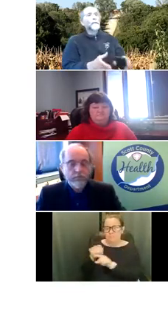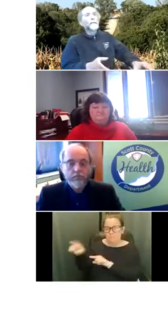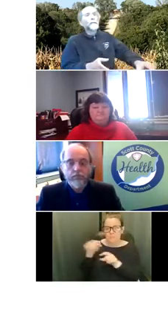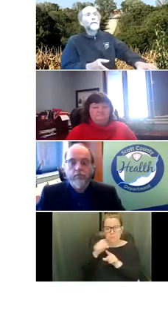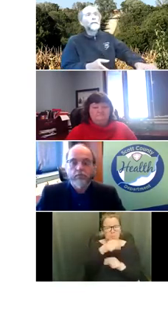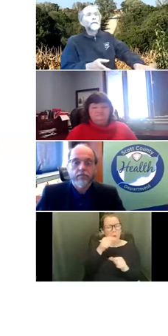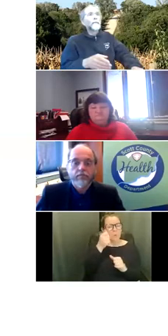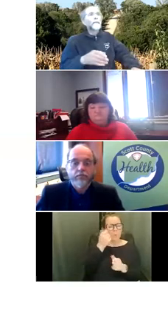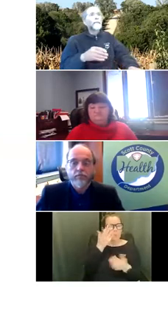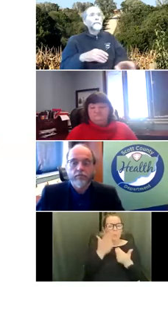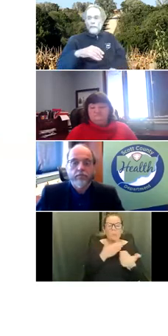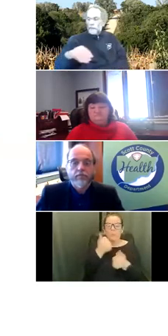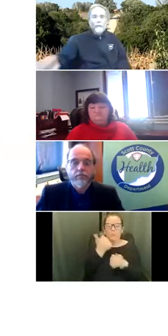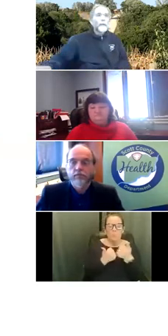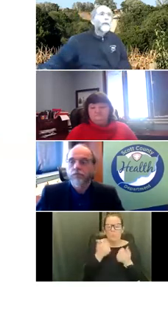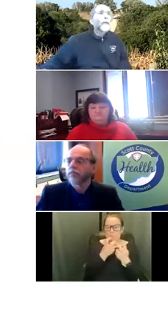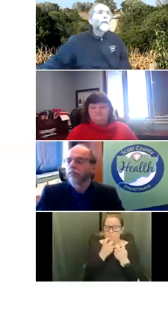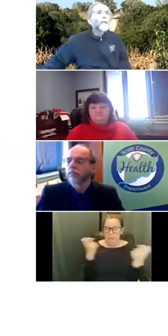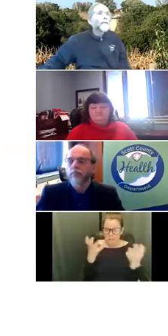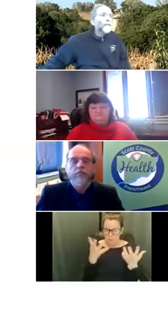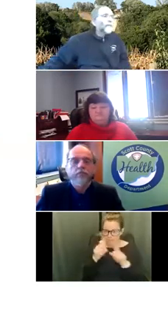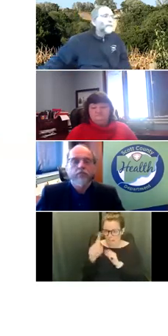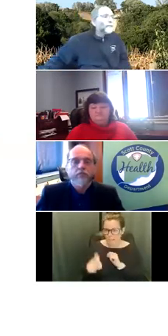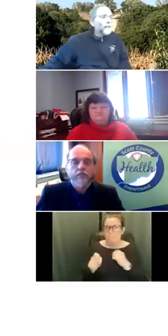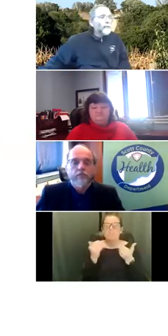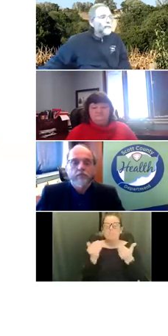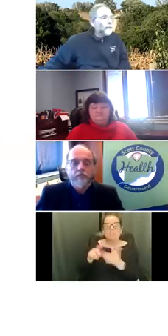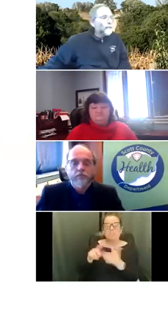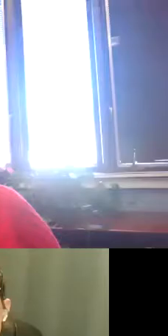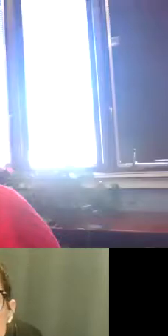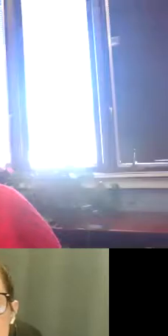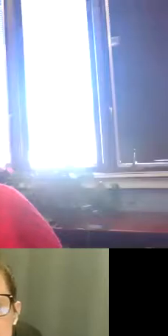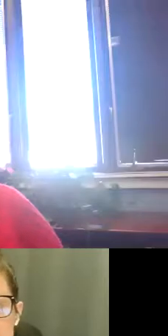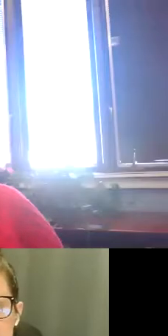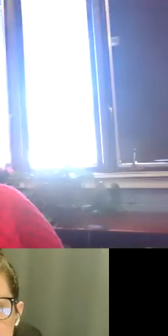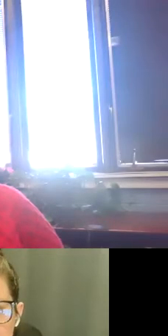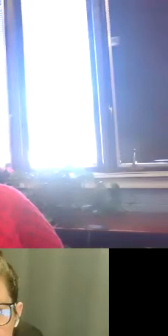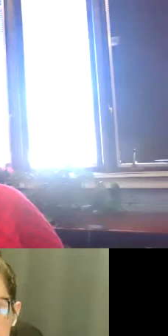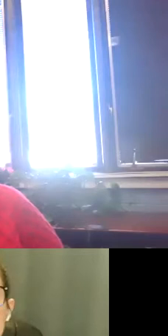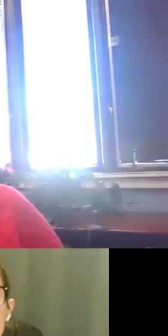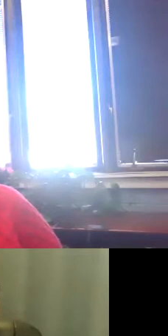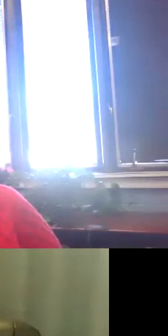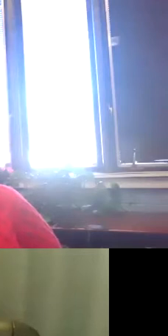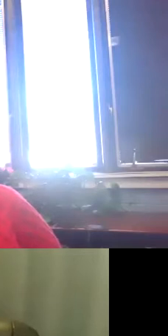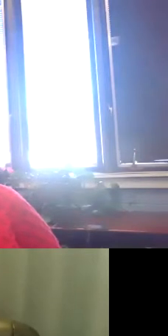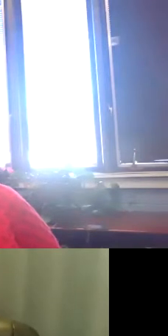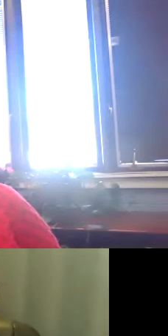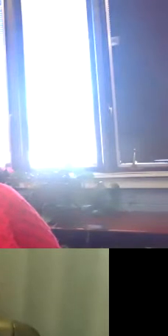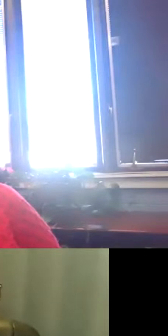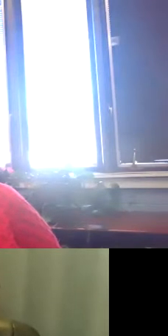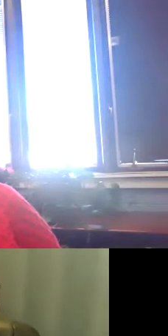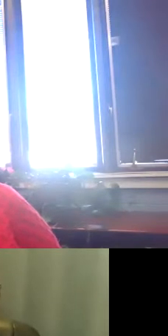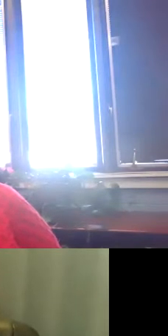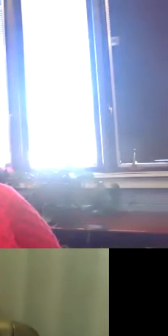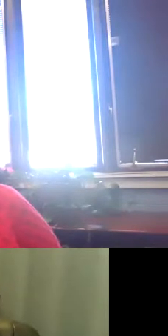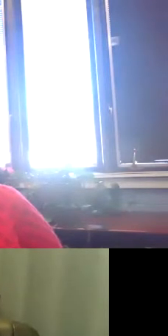like to speak. First of all, Nita, let's start off with some Rock Island County numbers, please. Sure. This afternoon, we have 19 new